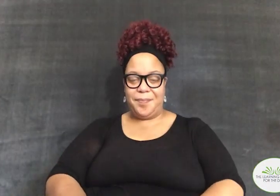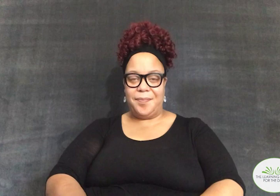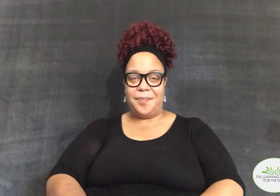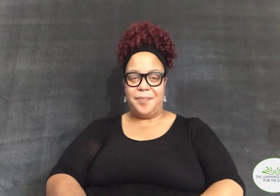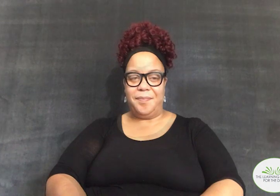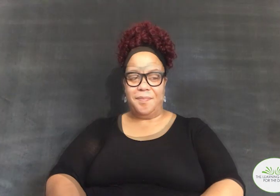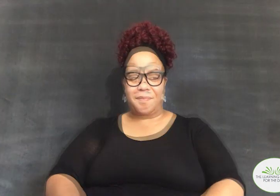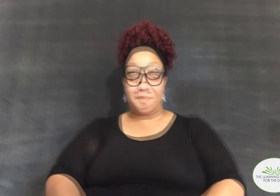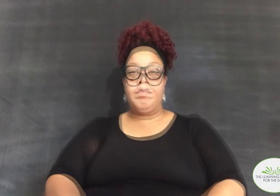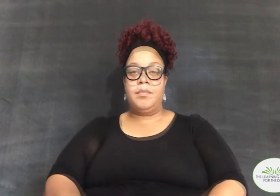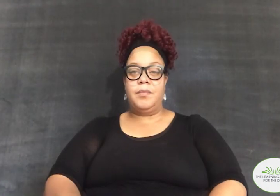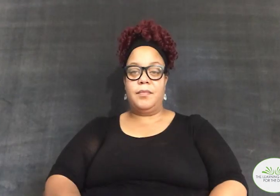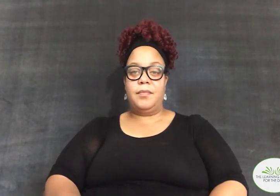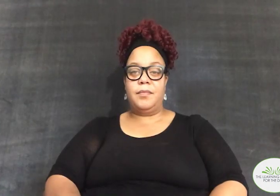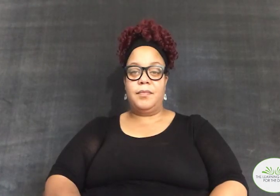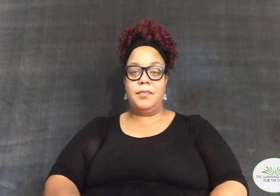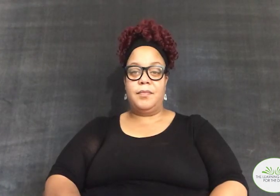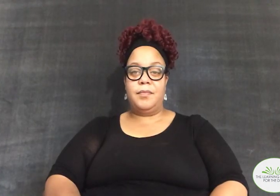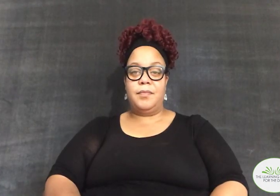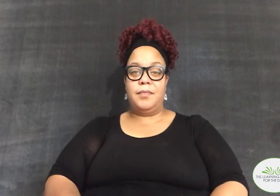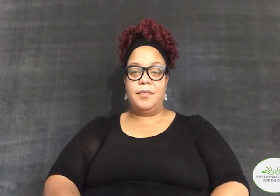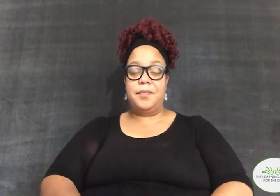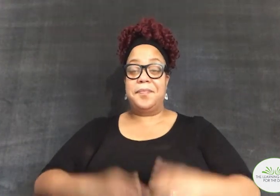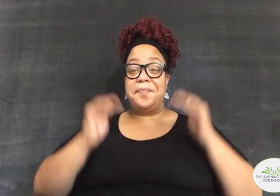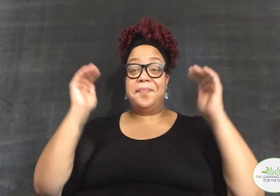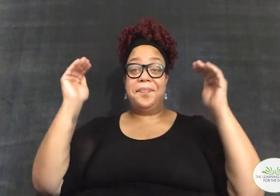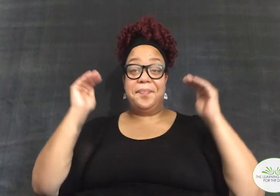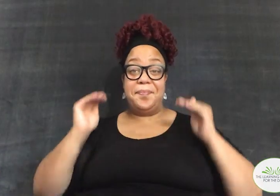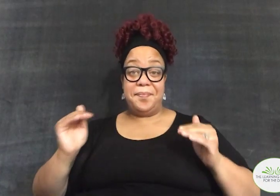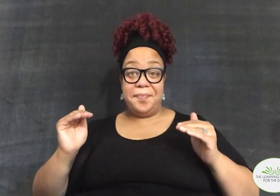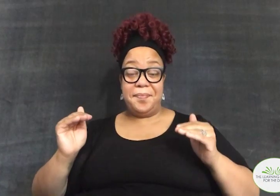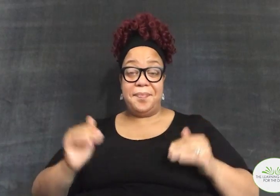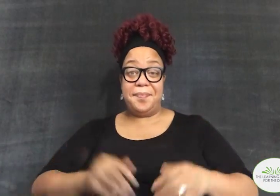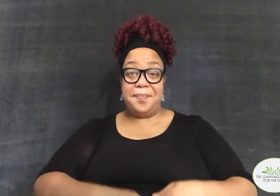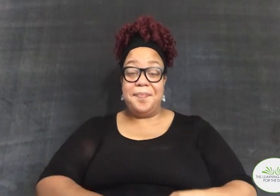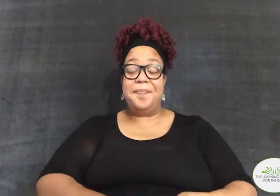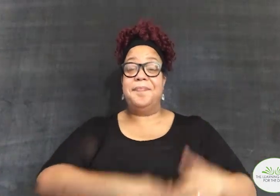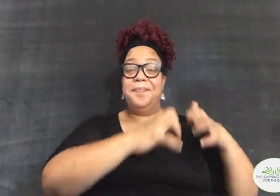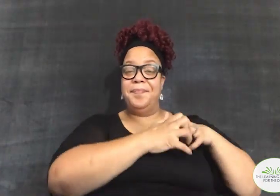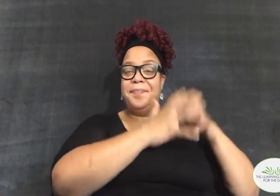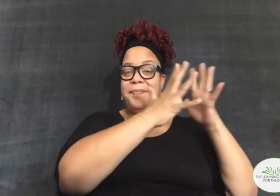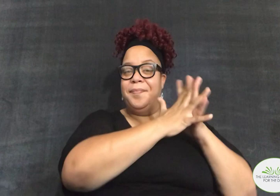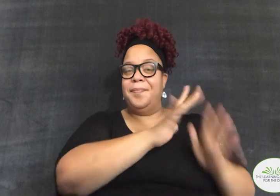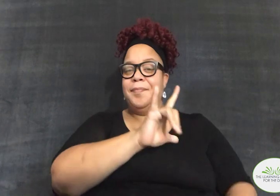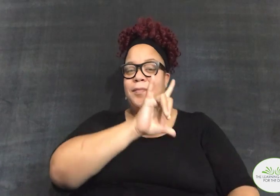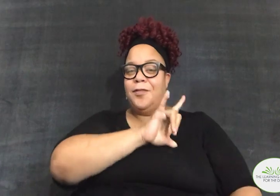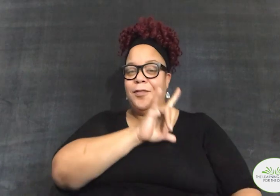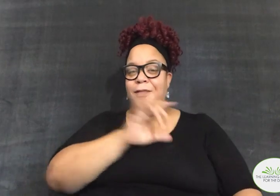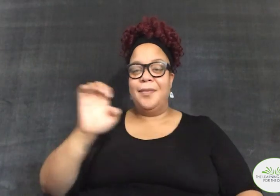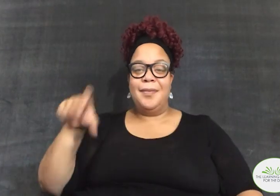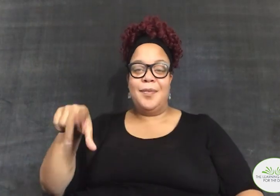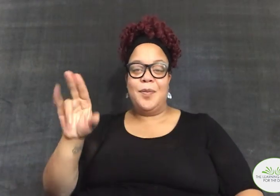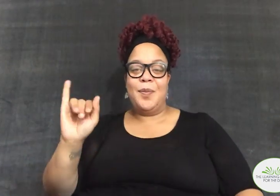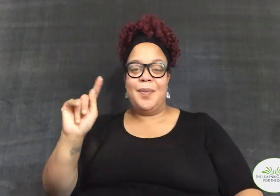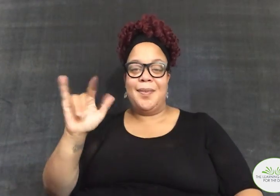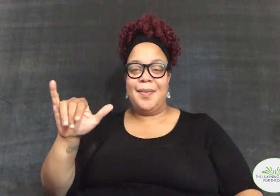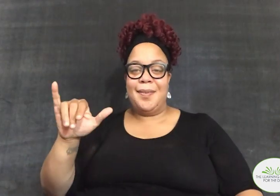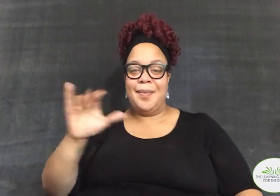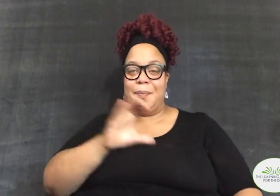As such, TLC will adopt a restorative justice model across all levels of the